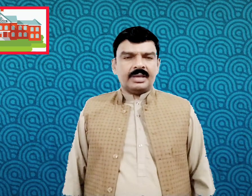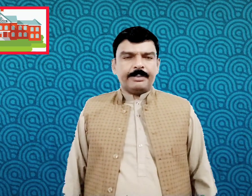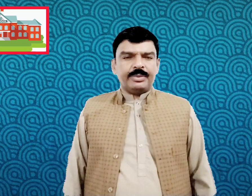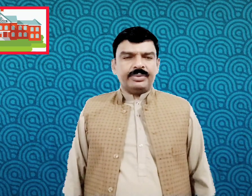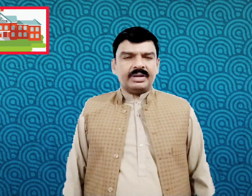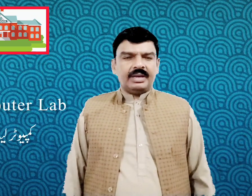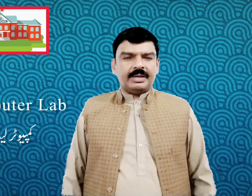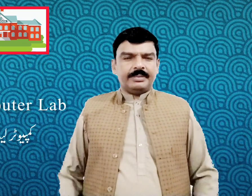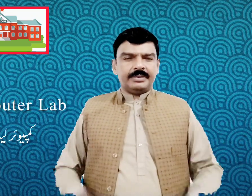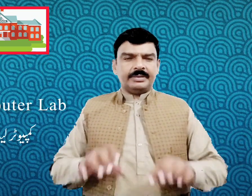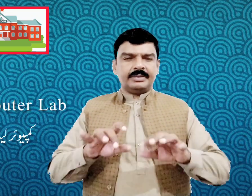computer lab,